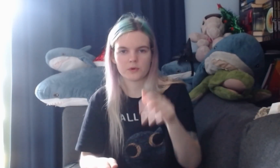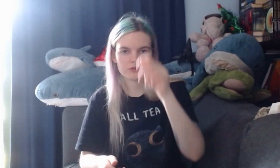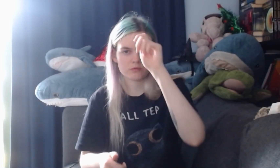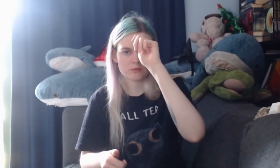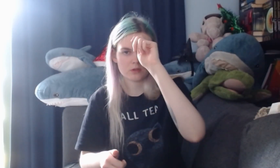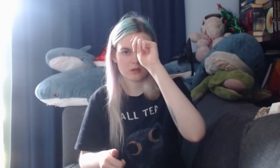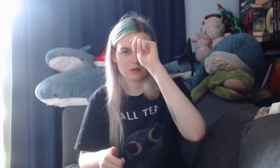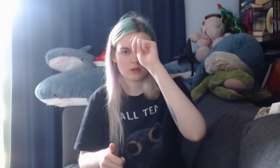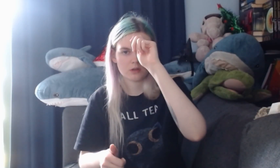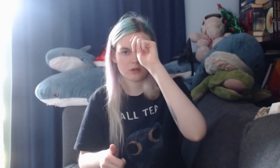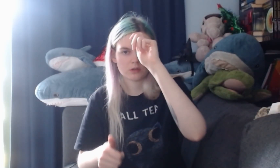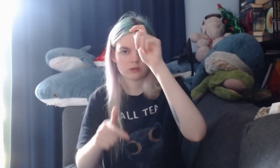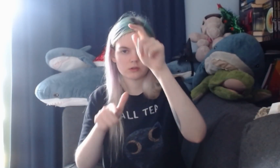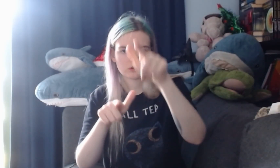motion.